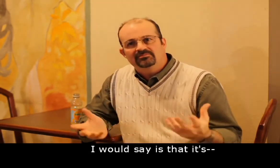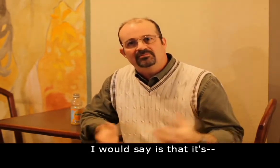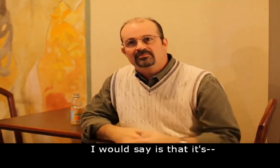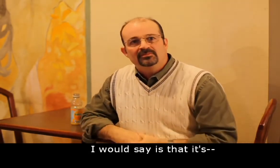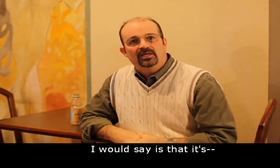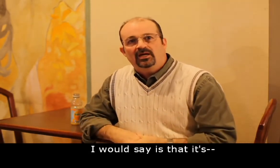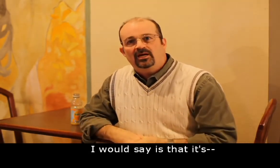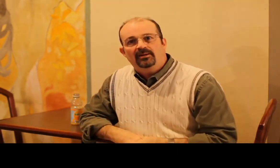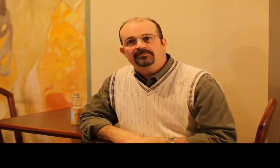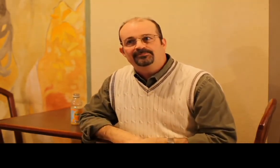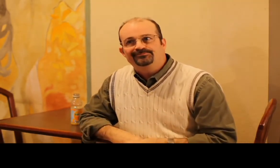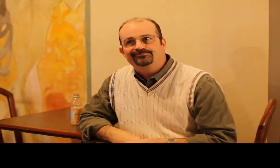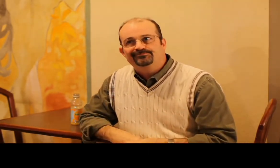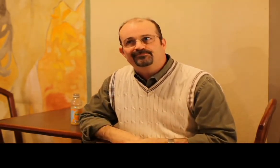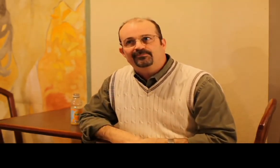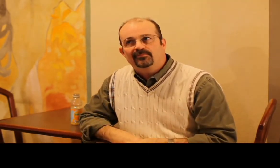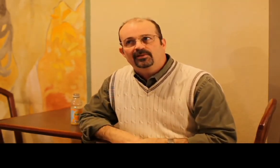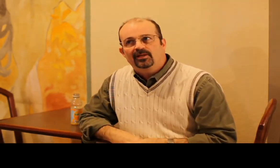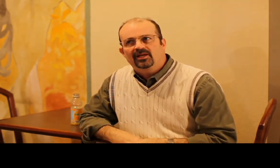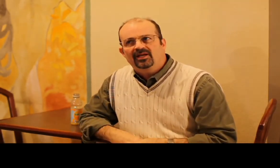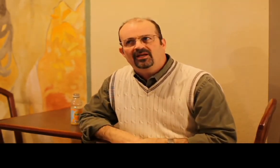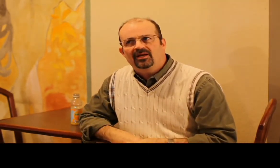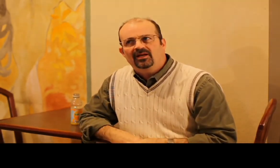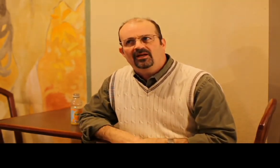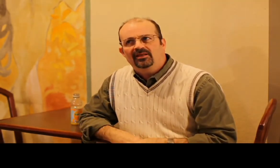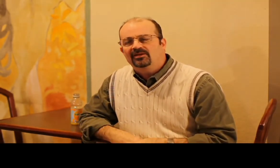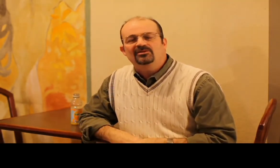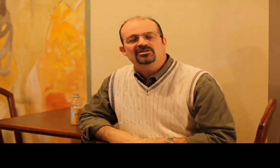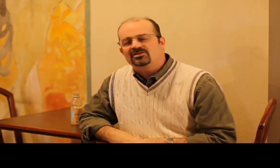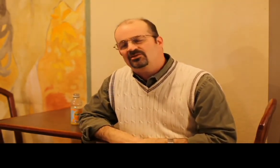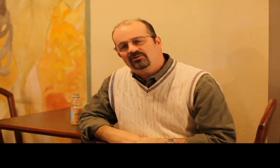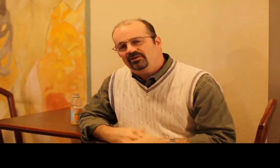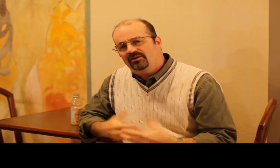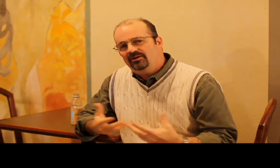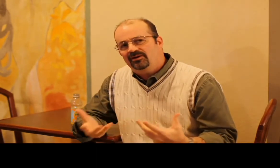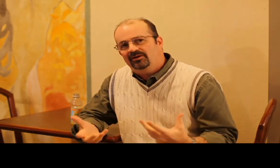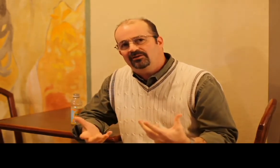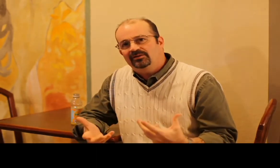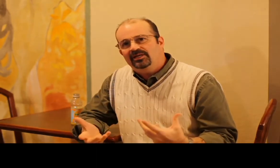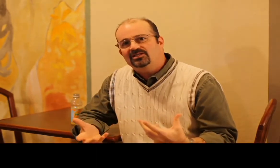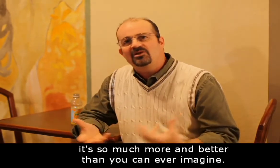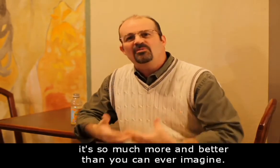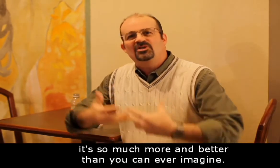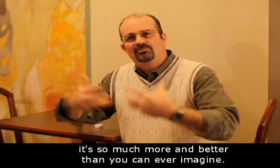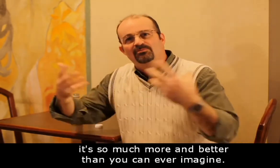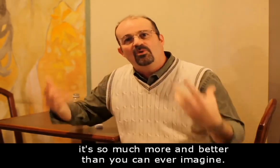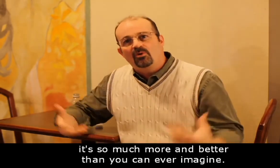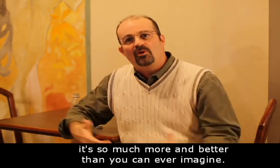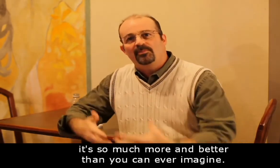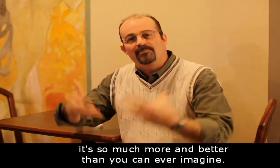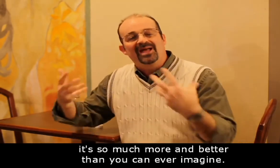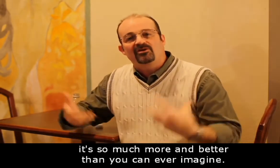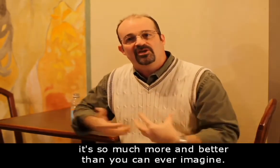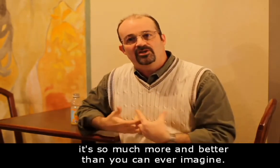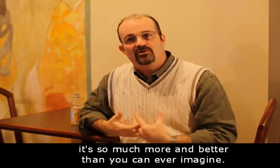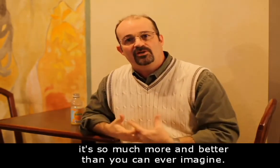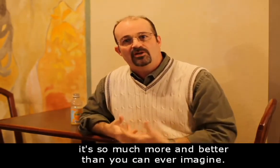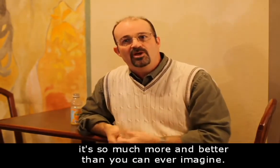it's so much more embedded than you could